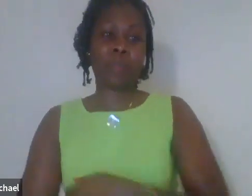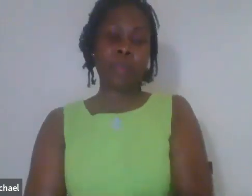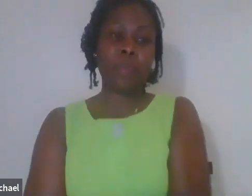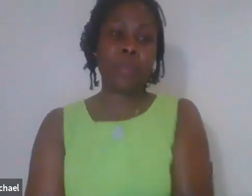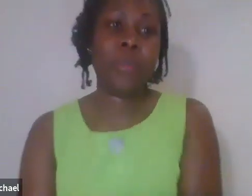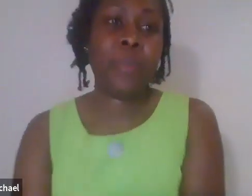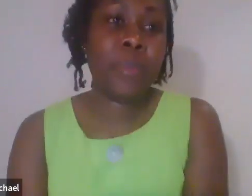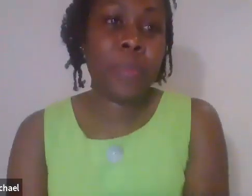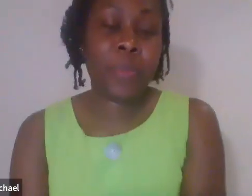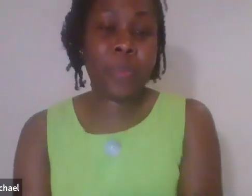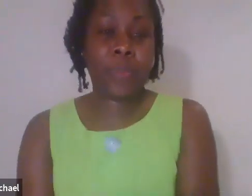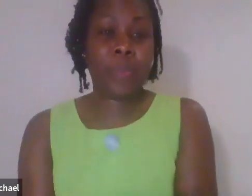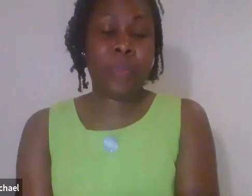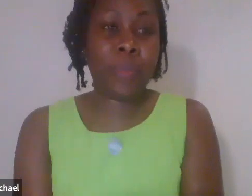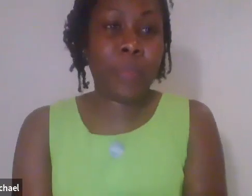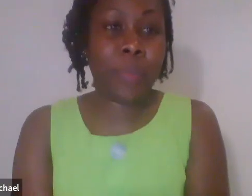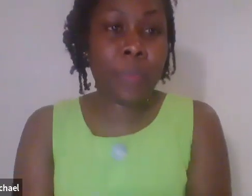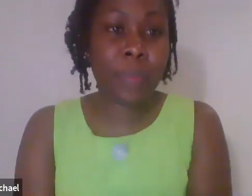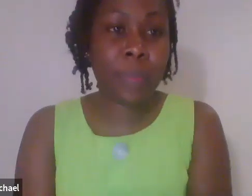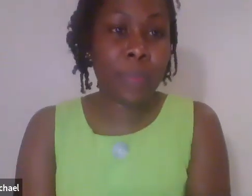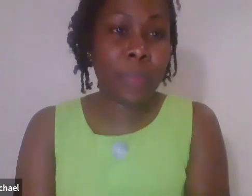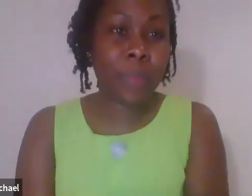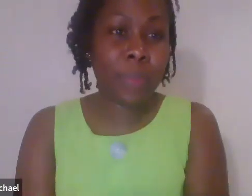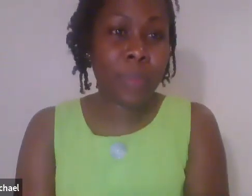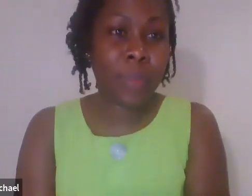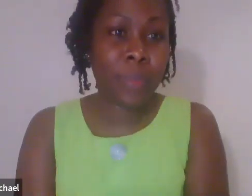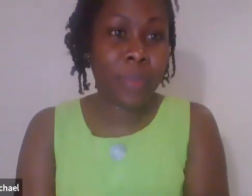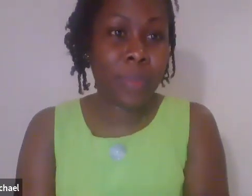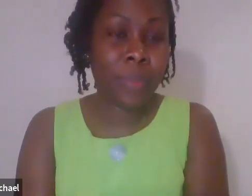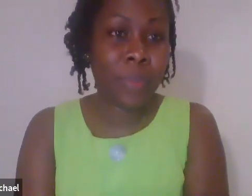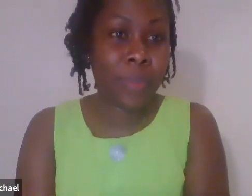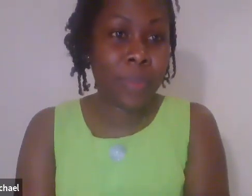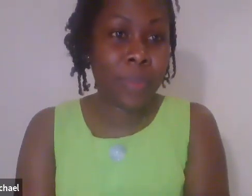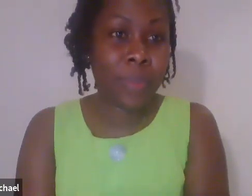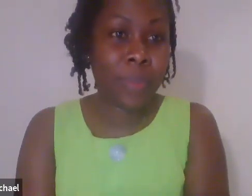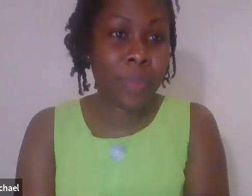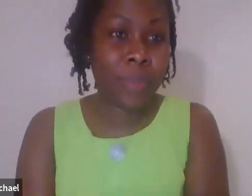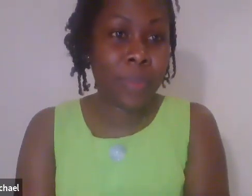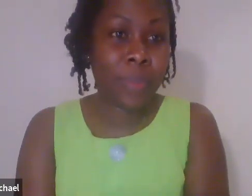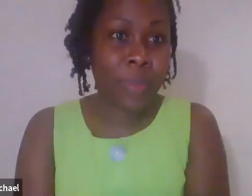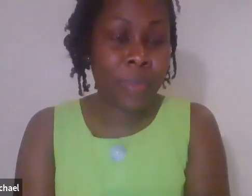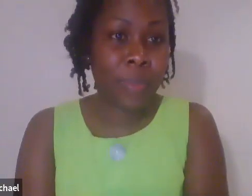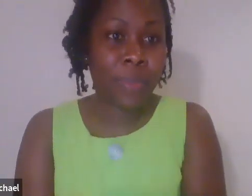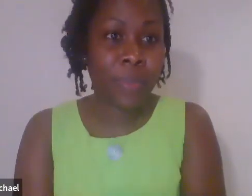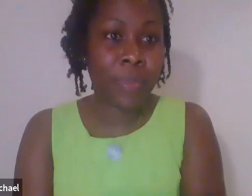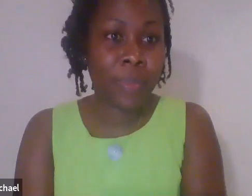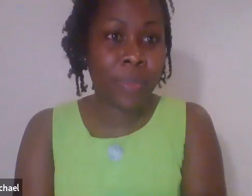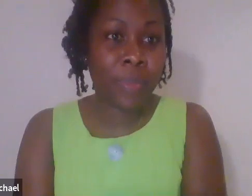the volunteers from Zetech, from Multimedia, and from KU. And before they can come